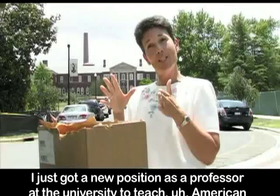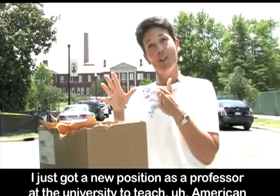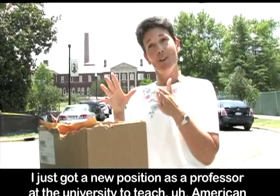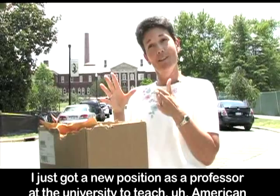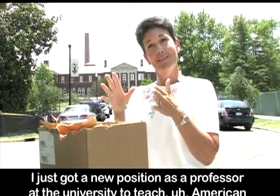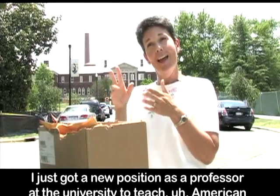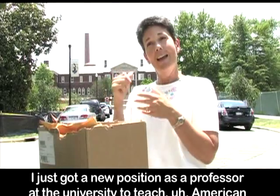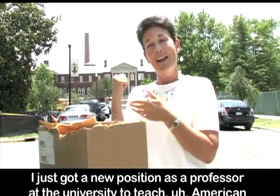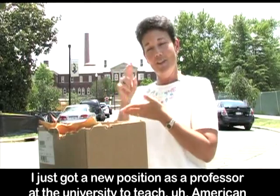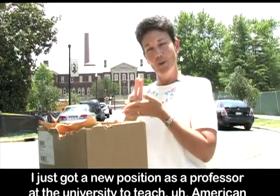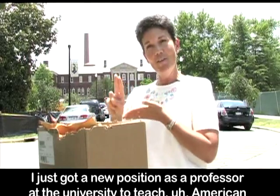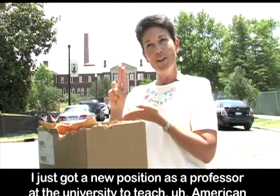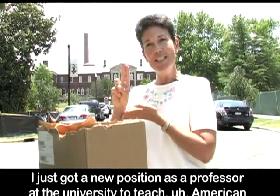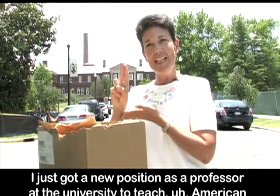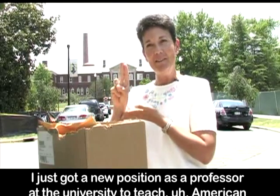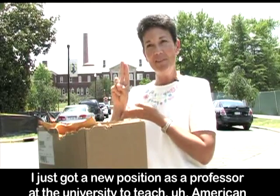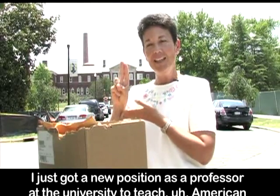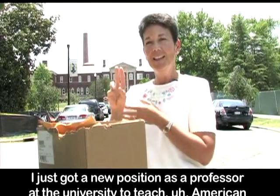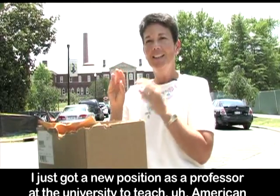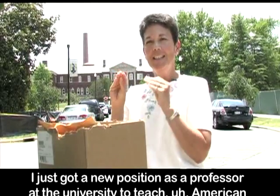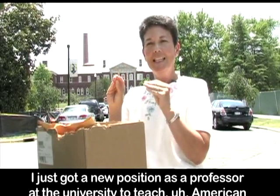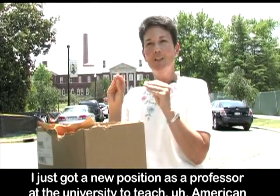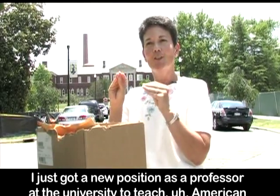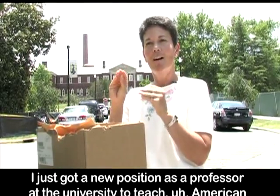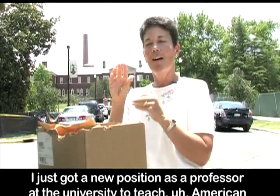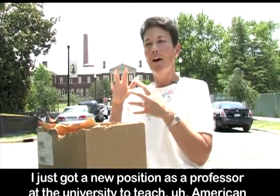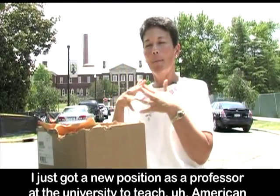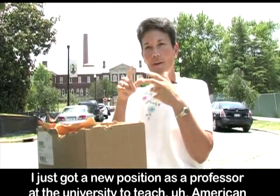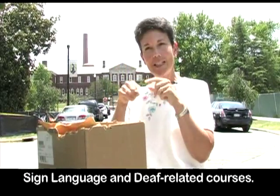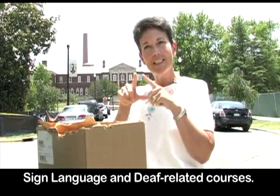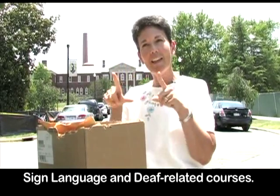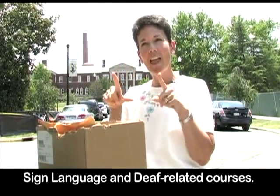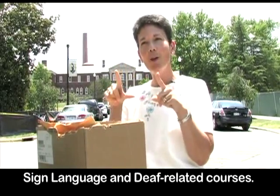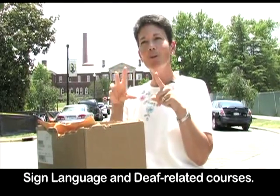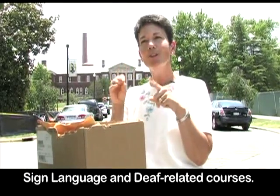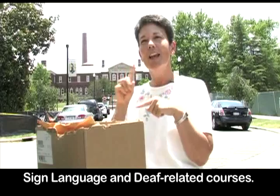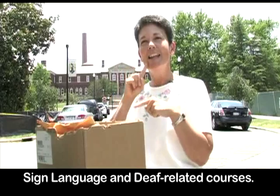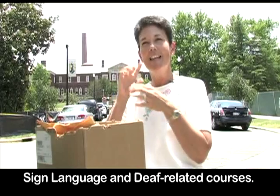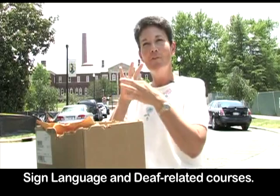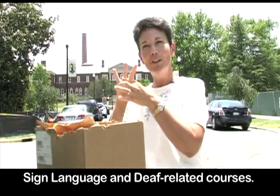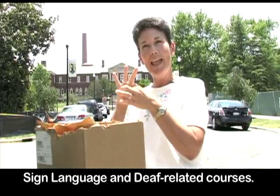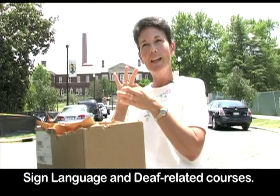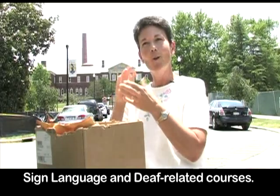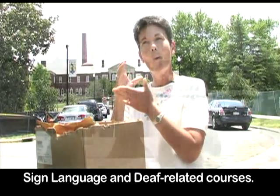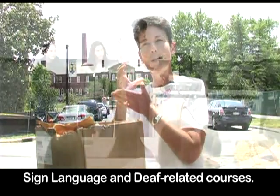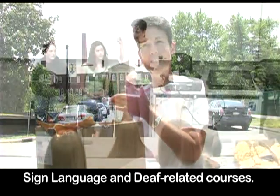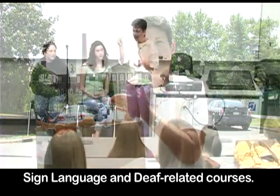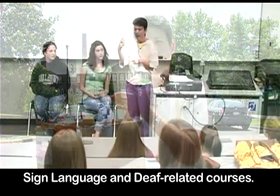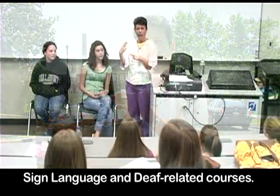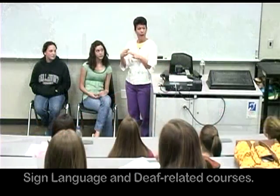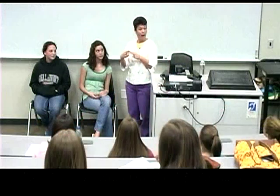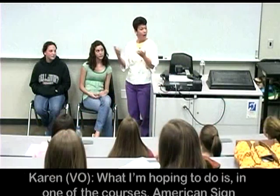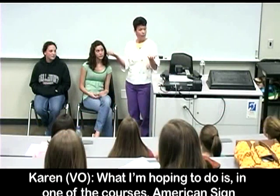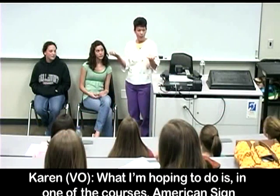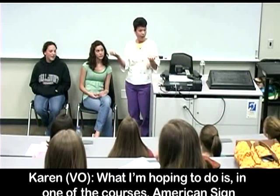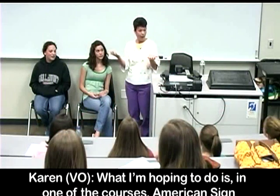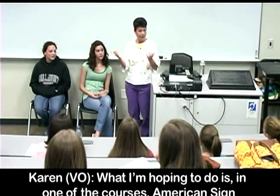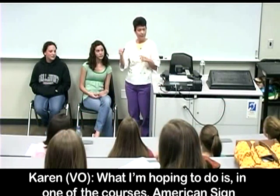professor at the university to teach American Sign Language and deaf-related courses. What I'm hoping to